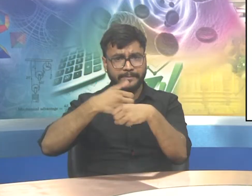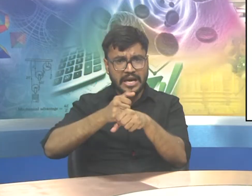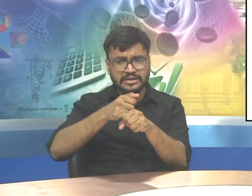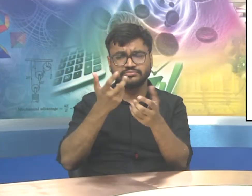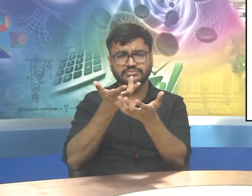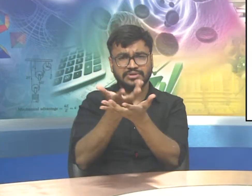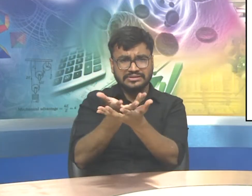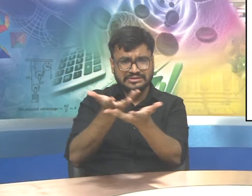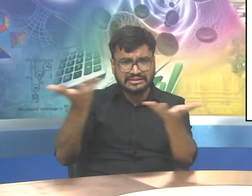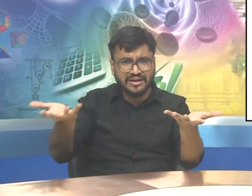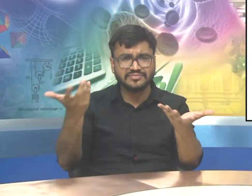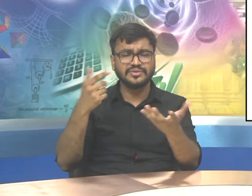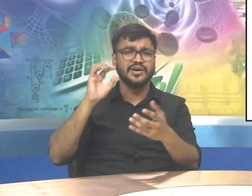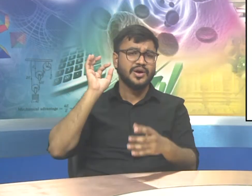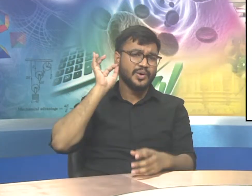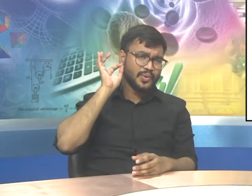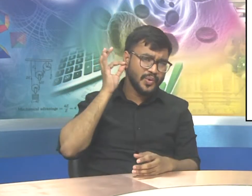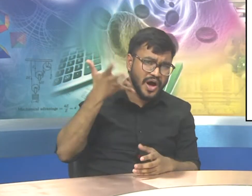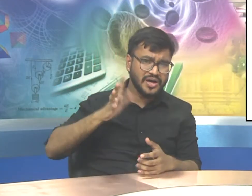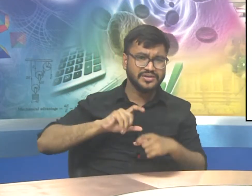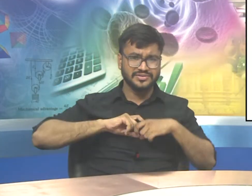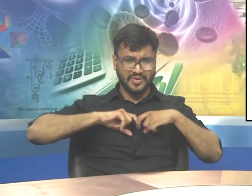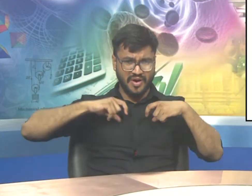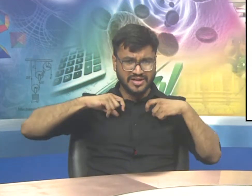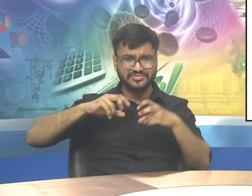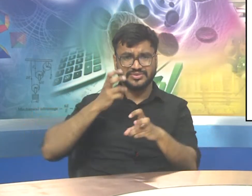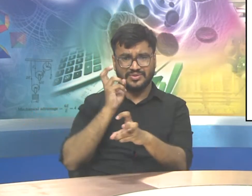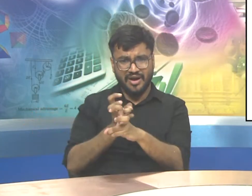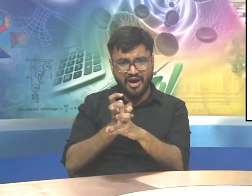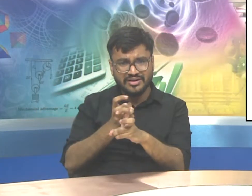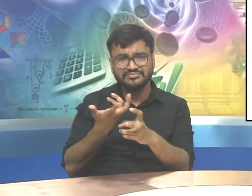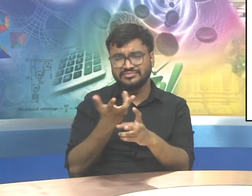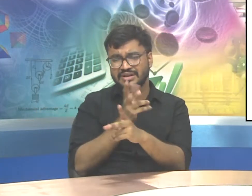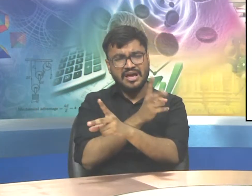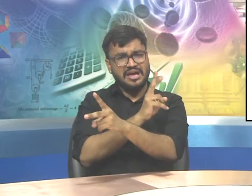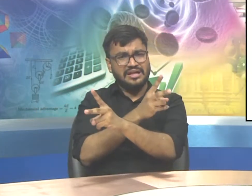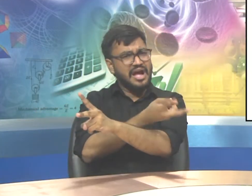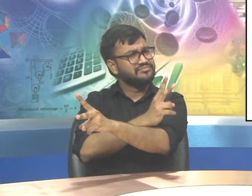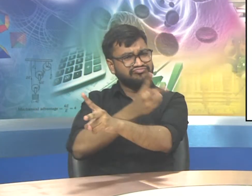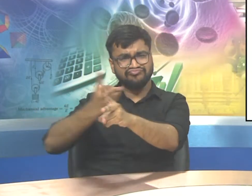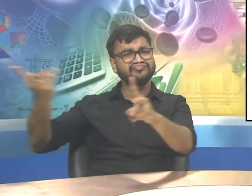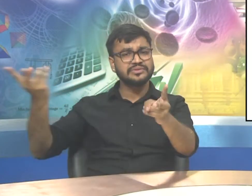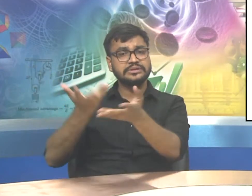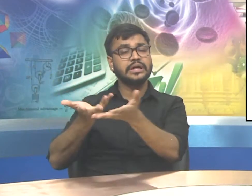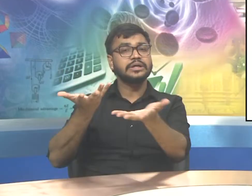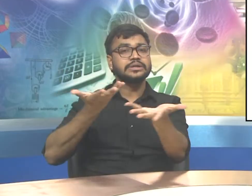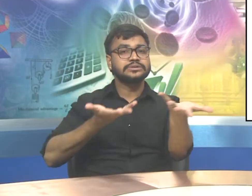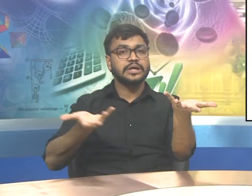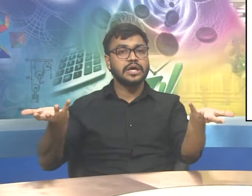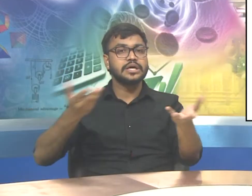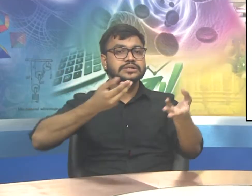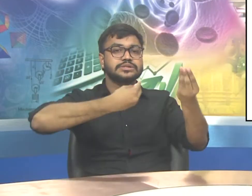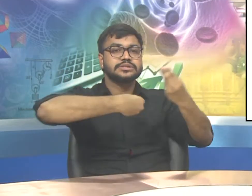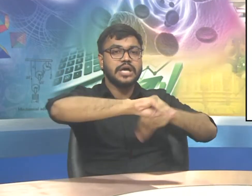Some people became craftsmen, making pottery,